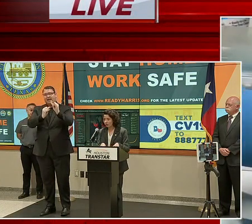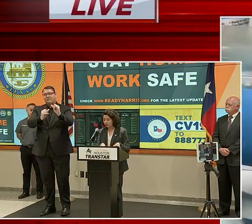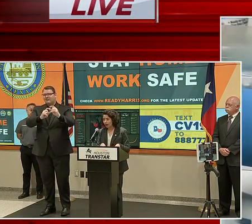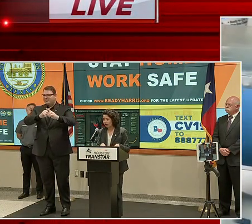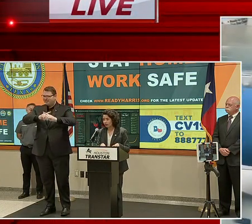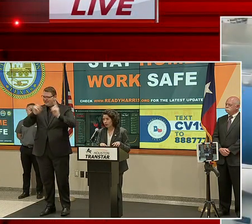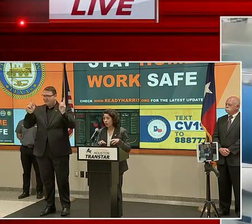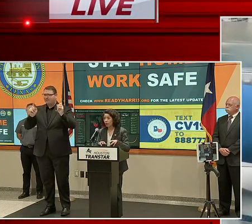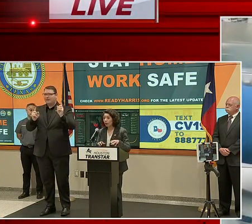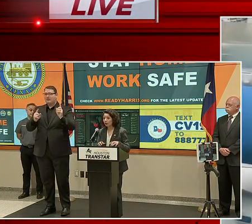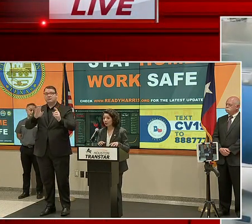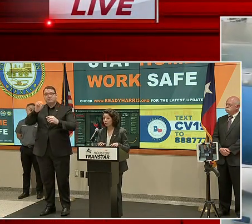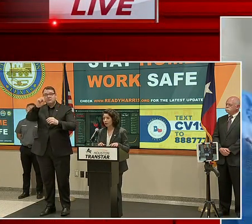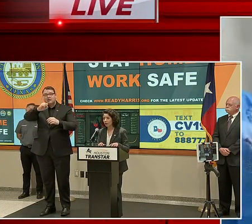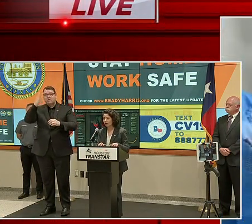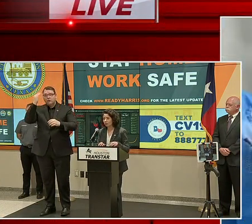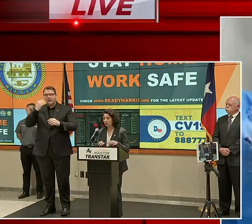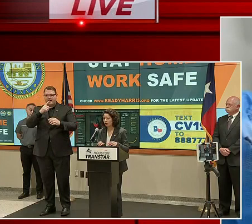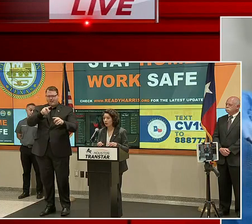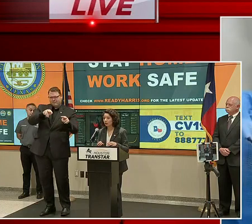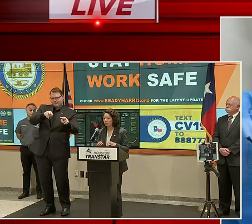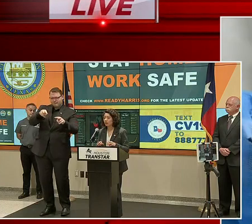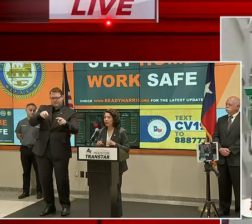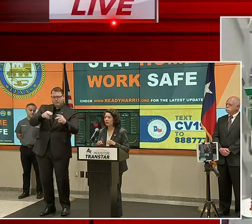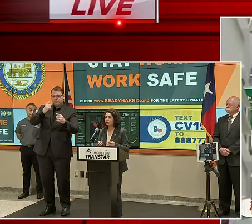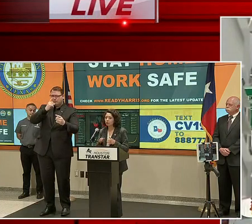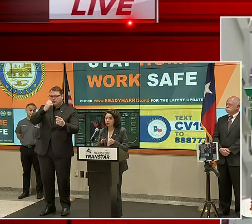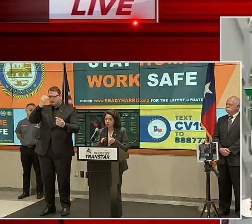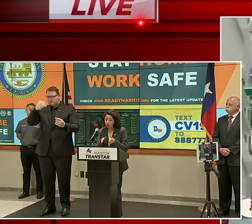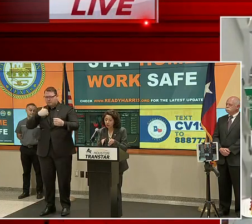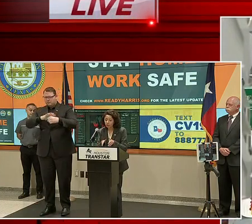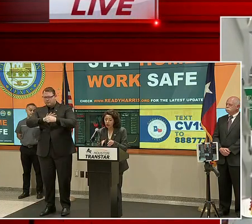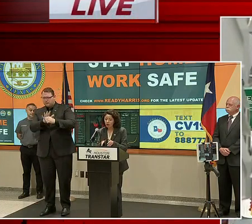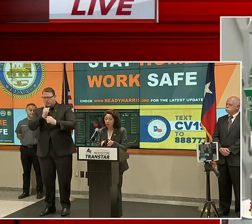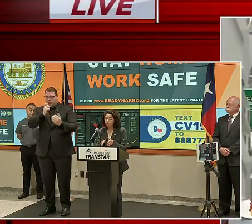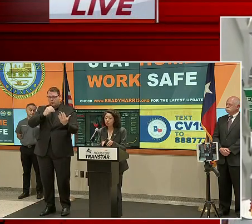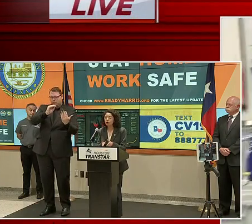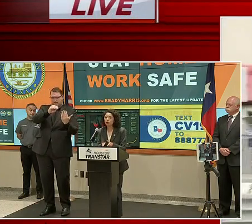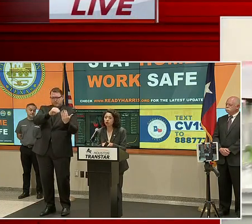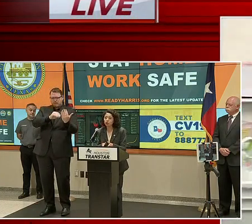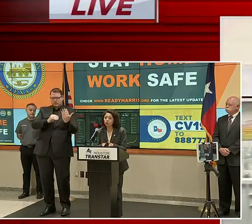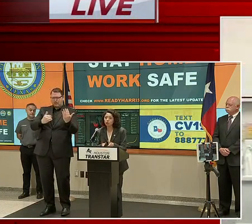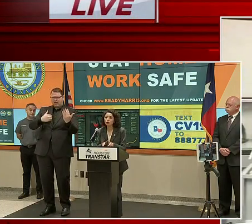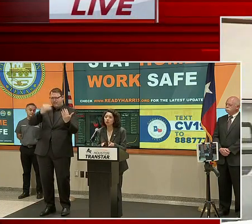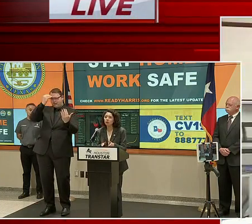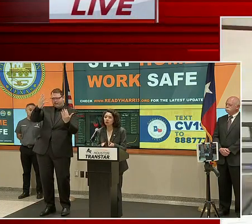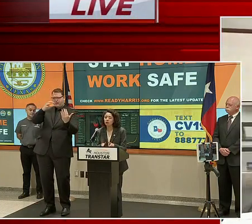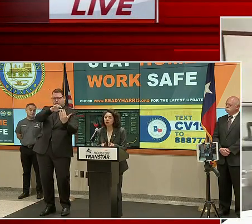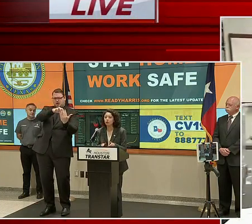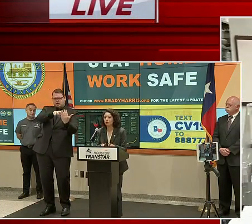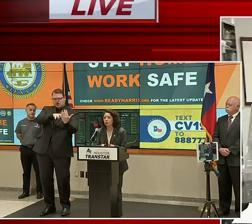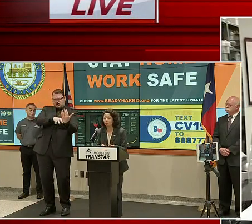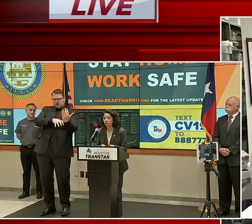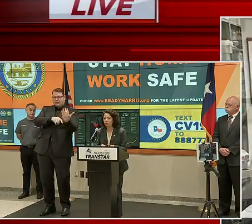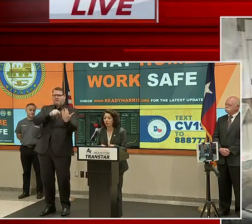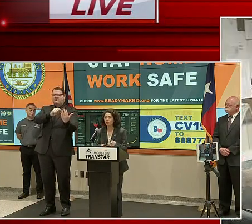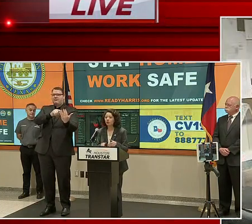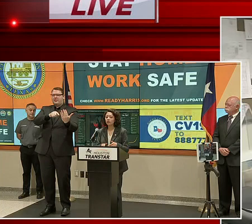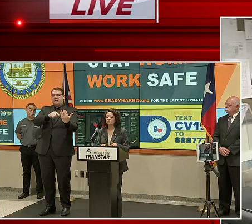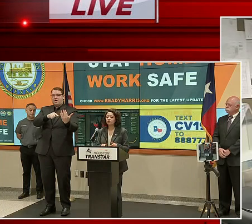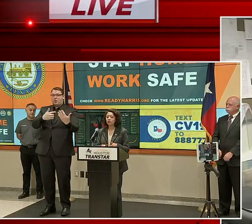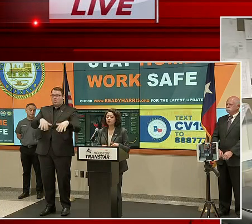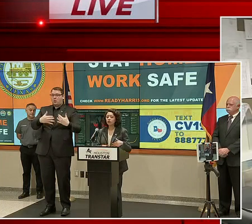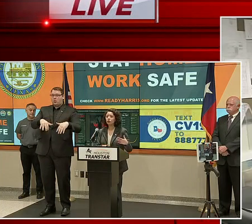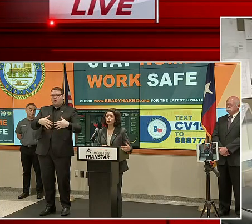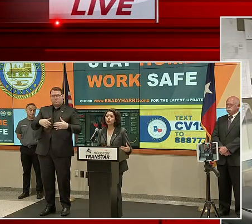out exactly who has the virus. And for that reason, they're able to have a surgical response, if you will.